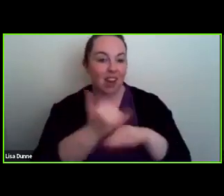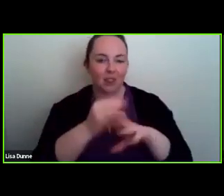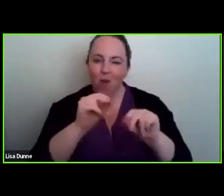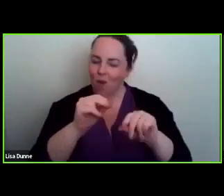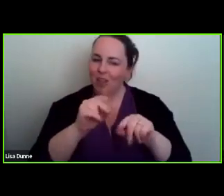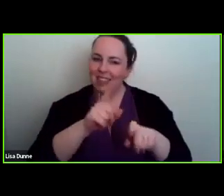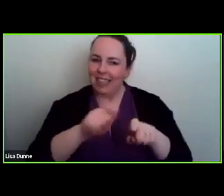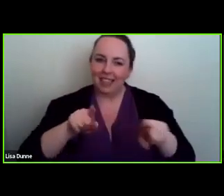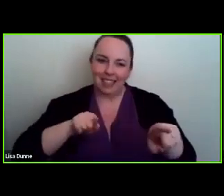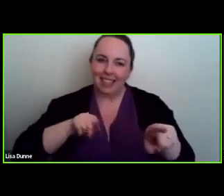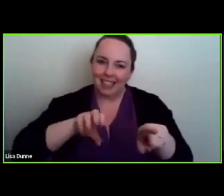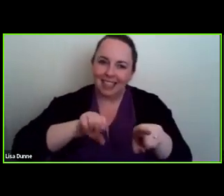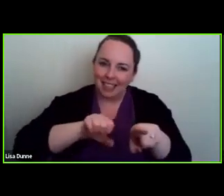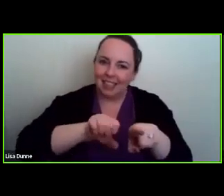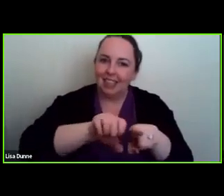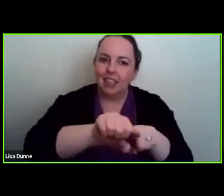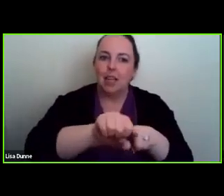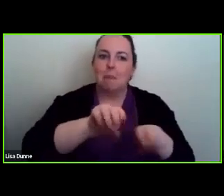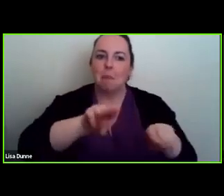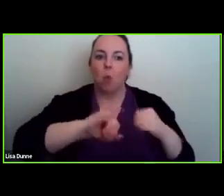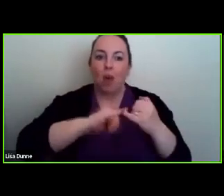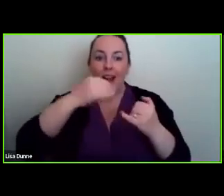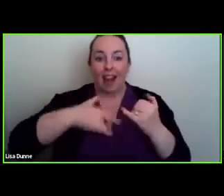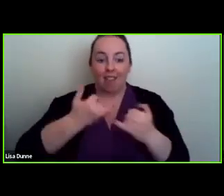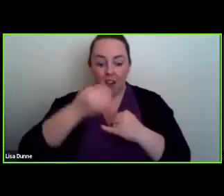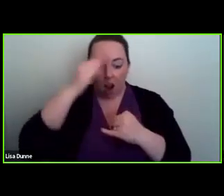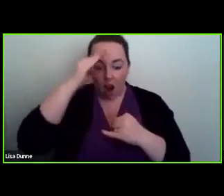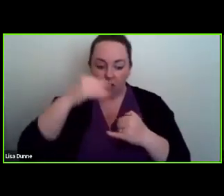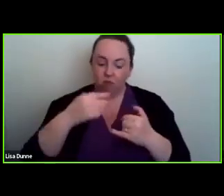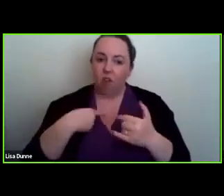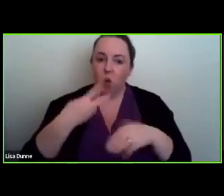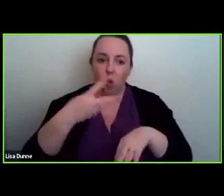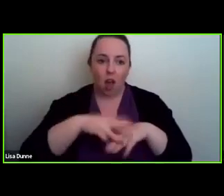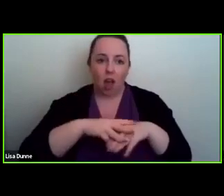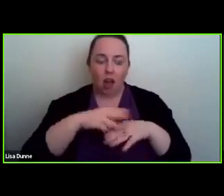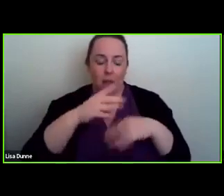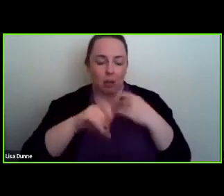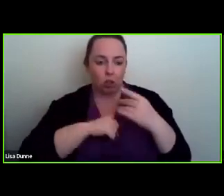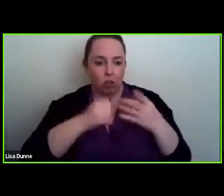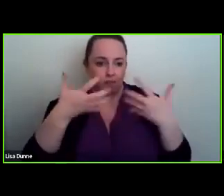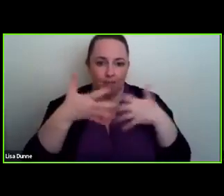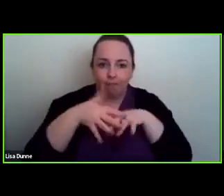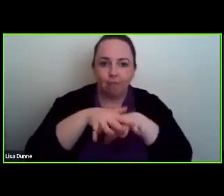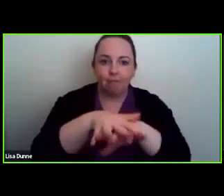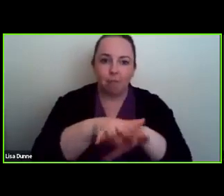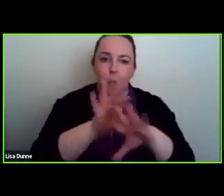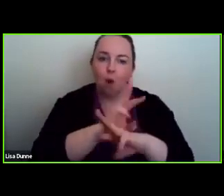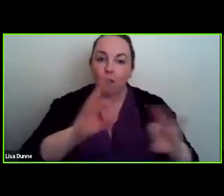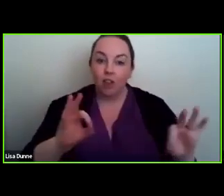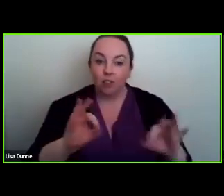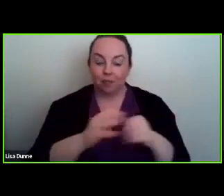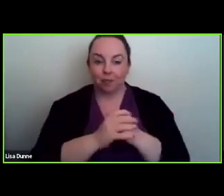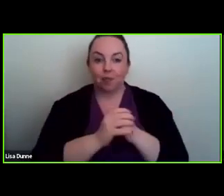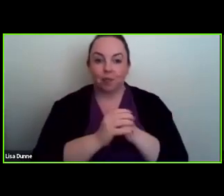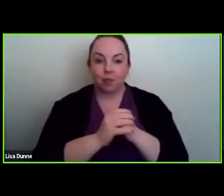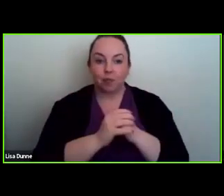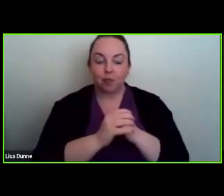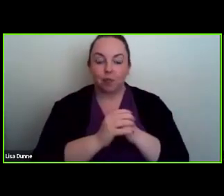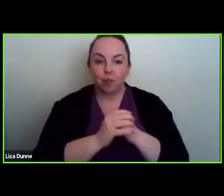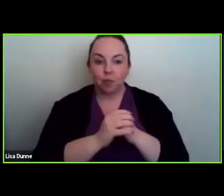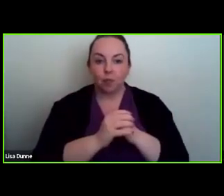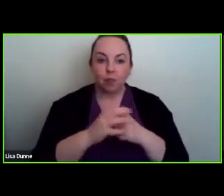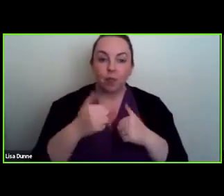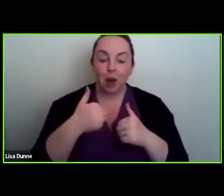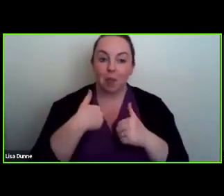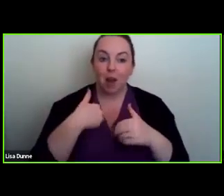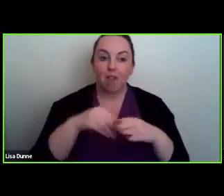in this island of Ireland are very well integrated into the society. And actually my input to you this afternoon, I want